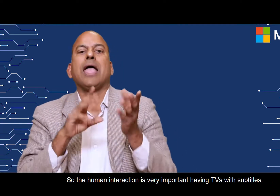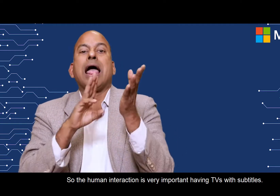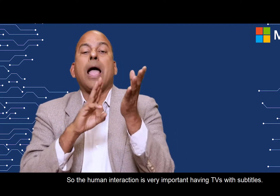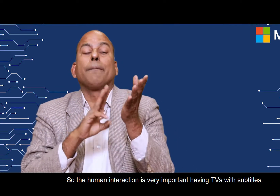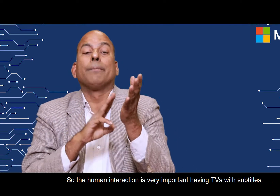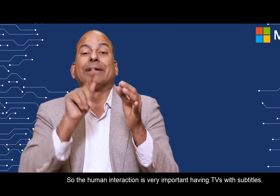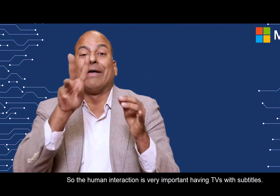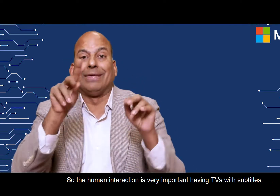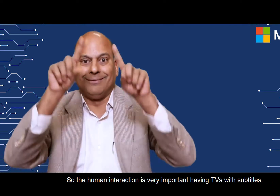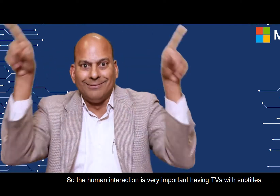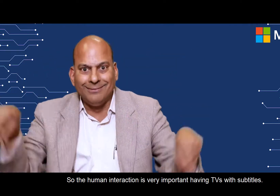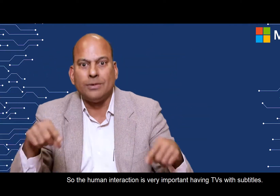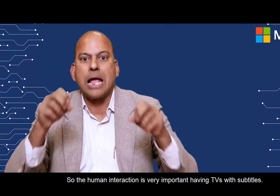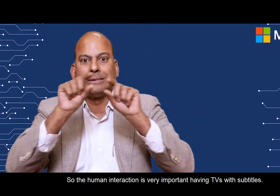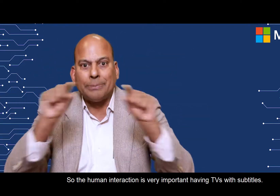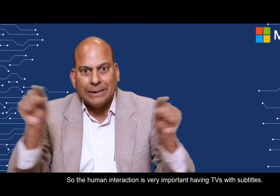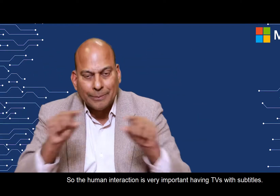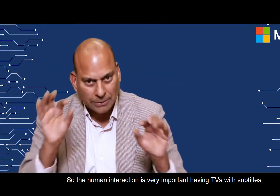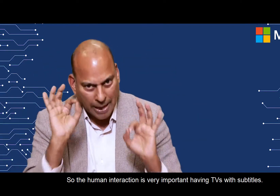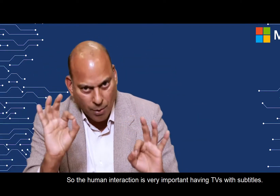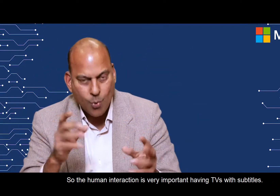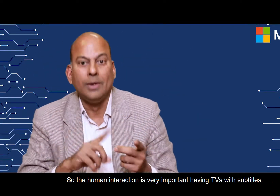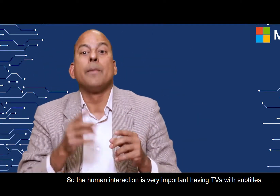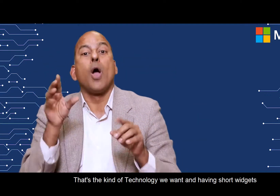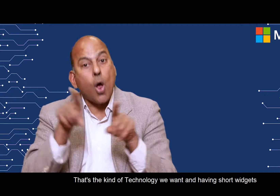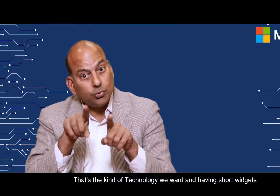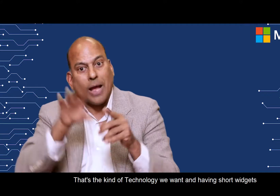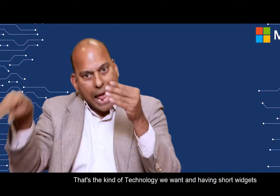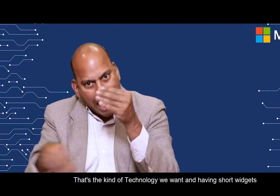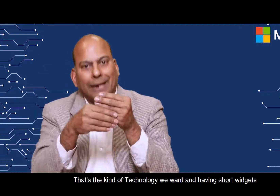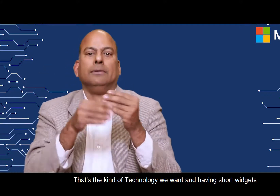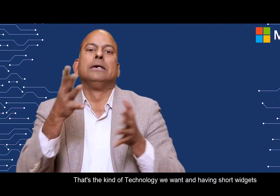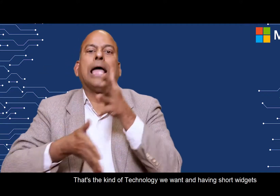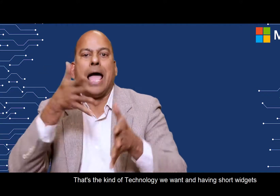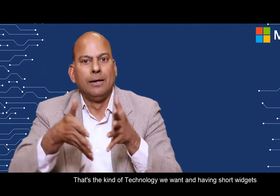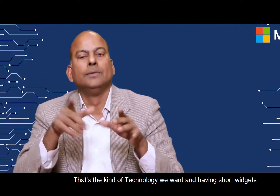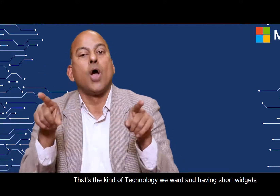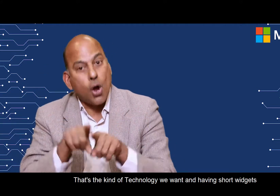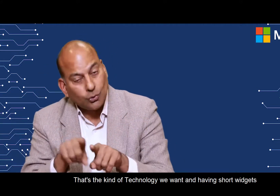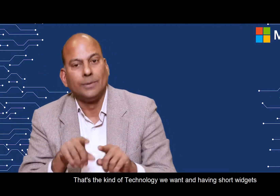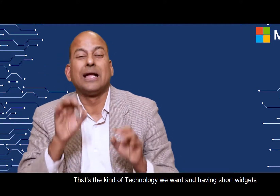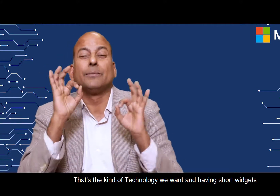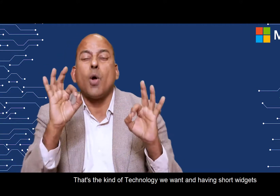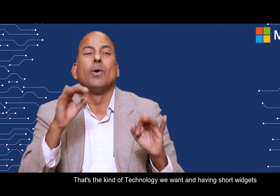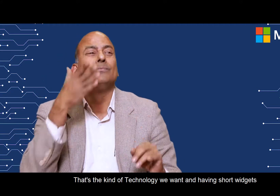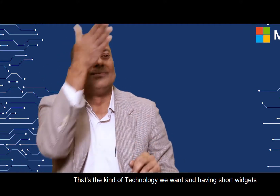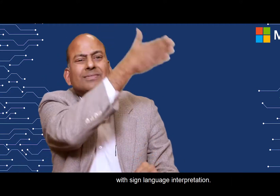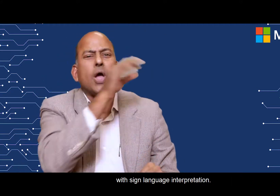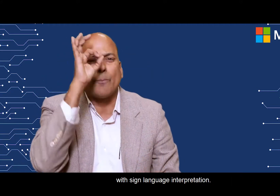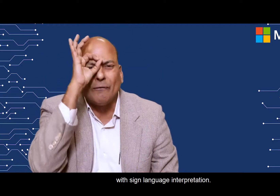is very important. Having TVs with subtitles, that's the kind of technology we want. And having short widgets with sign